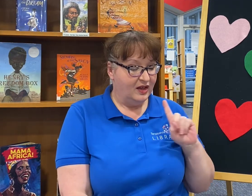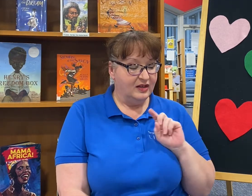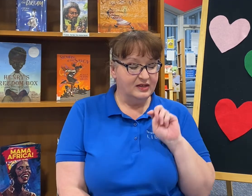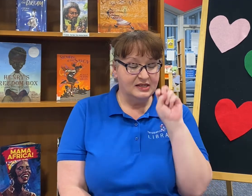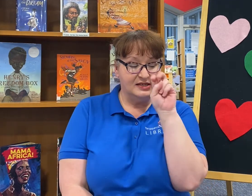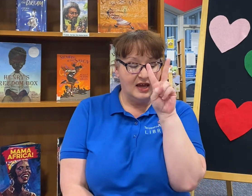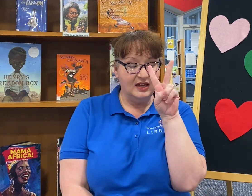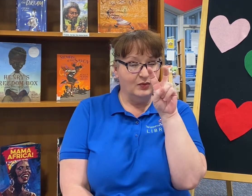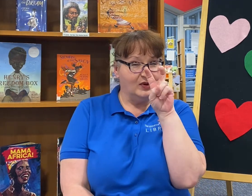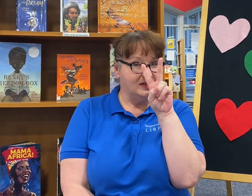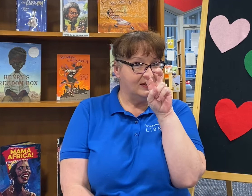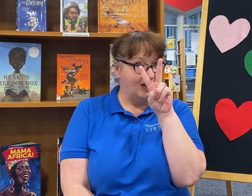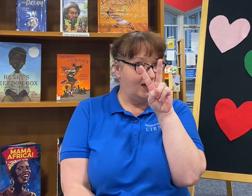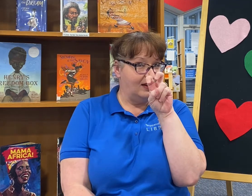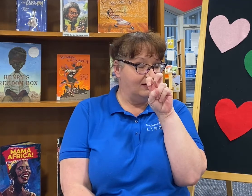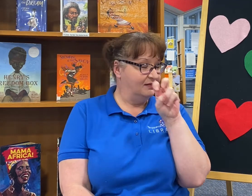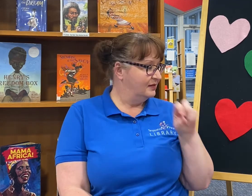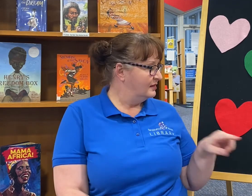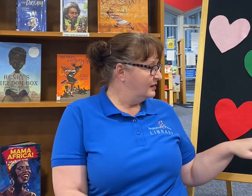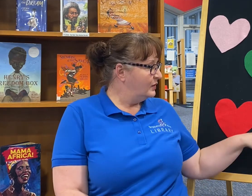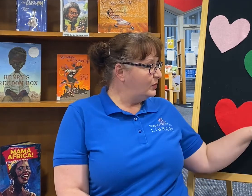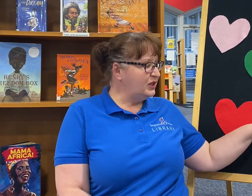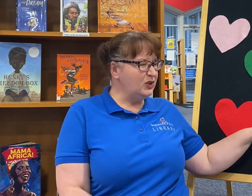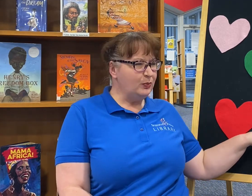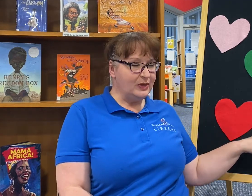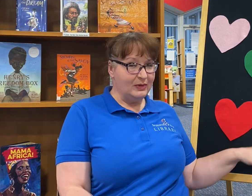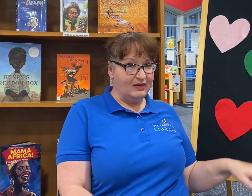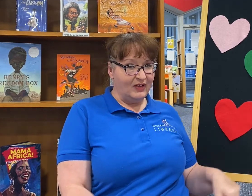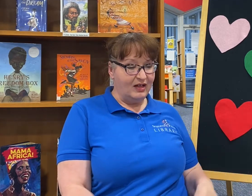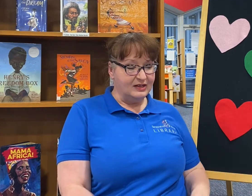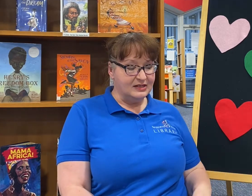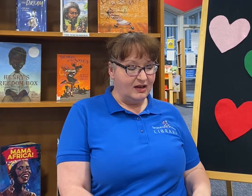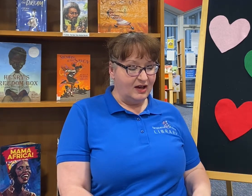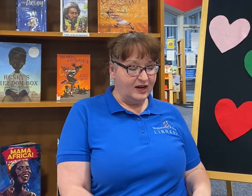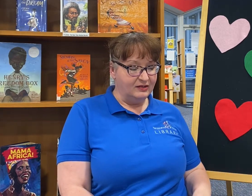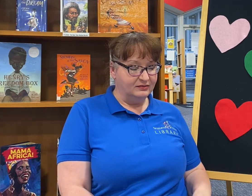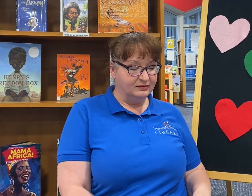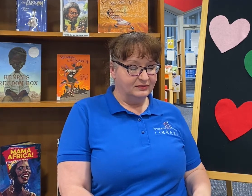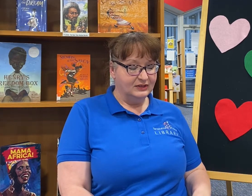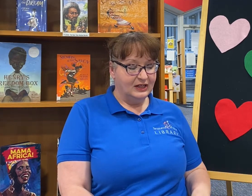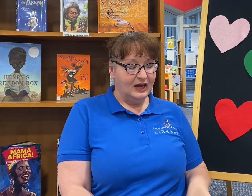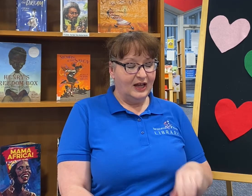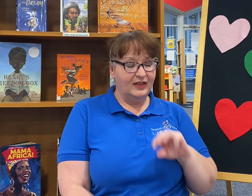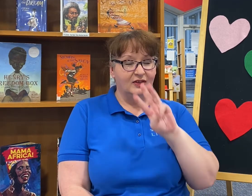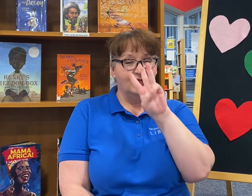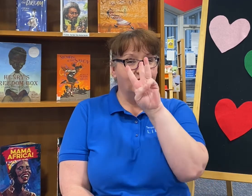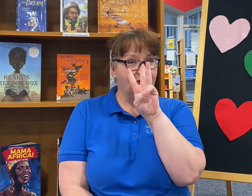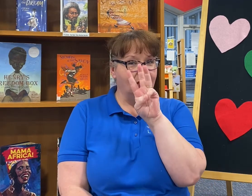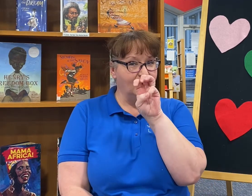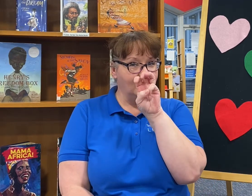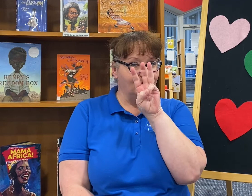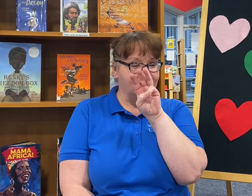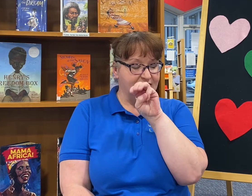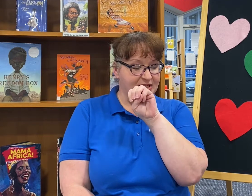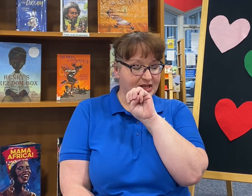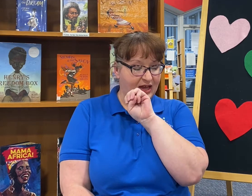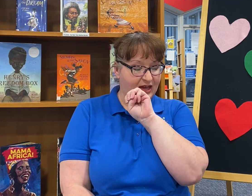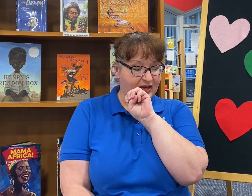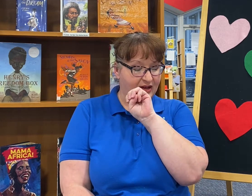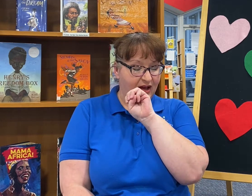The second one said, "Will you be my Valentine?" And the third one said,